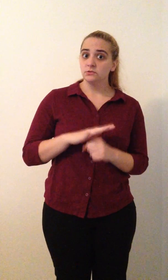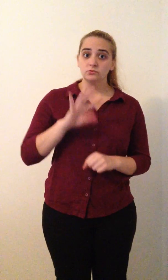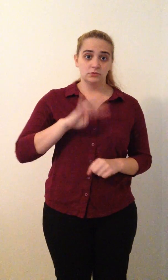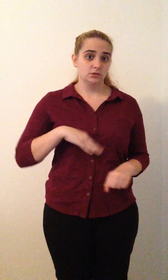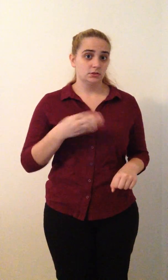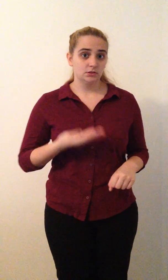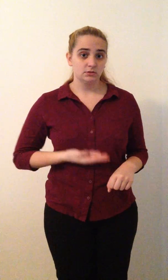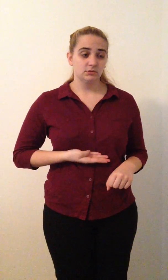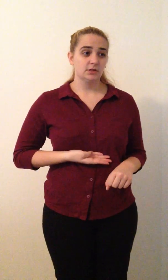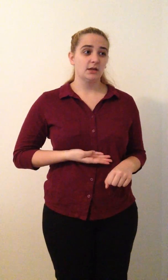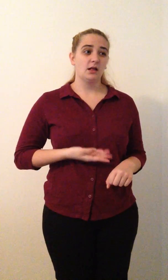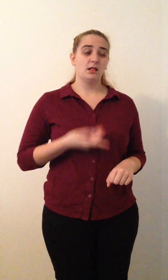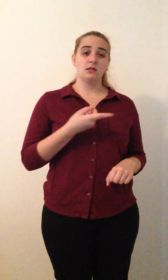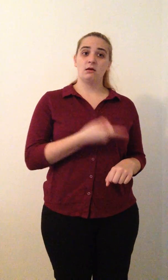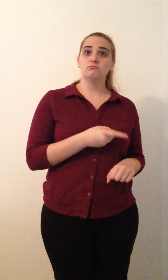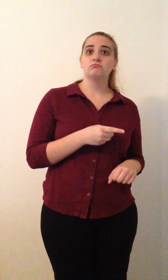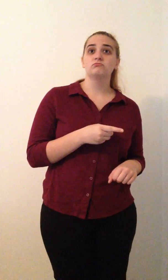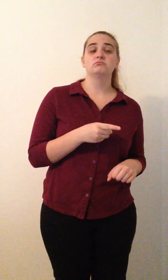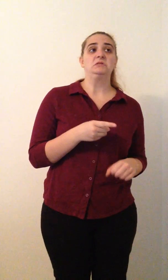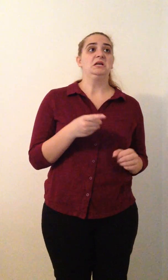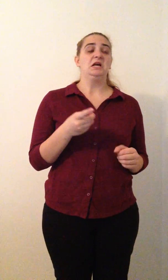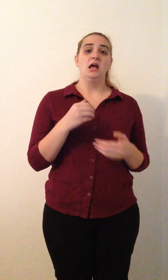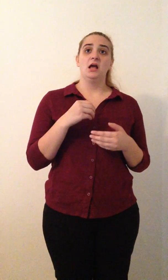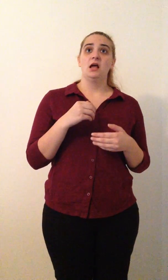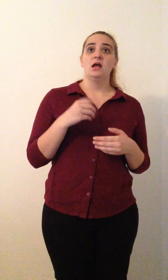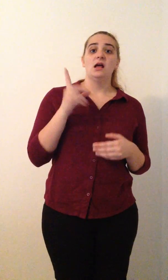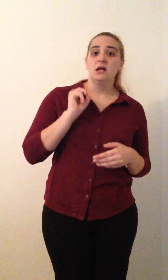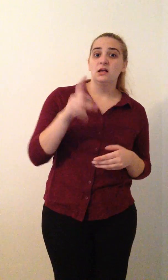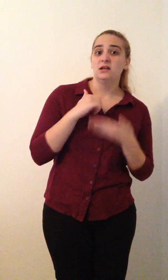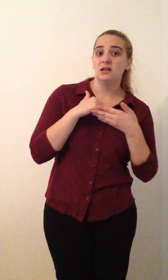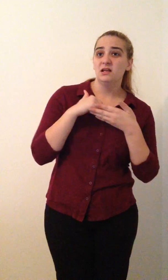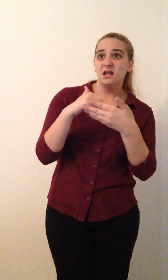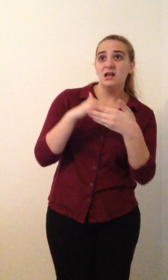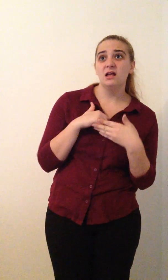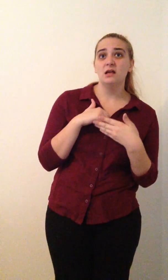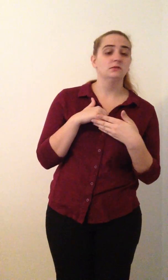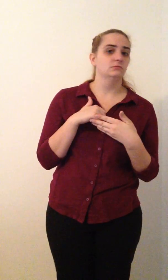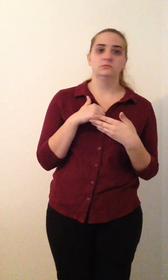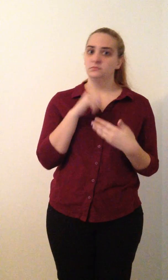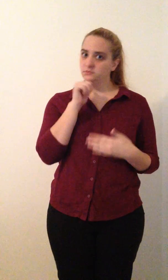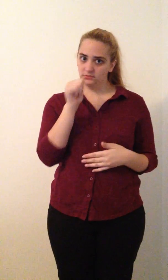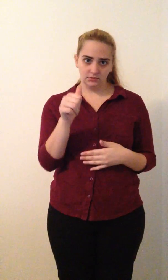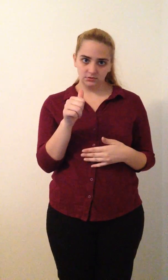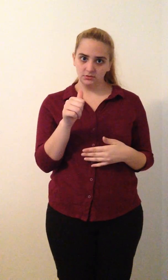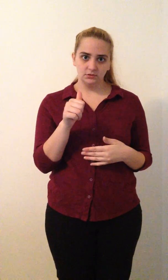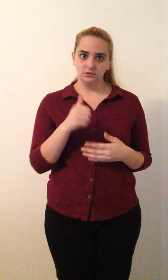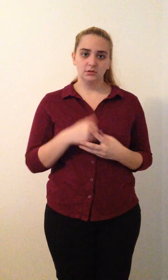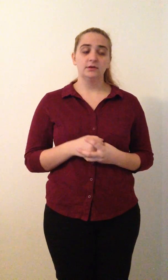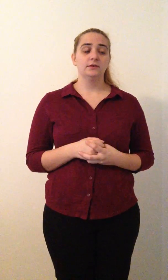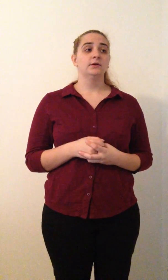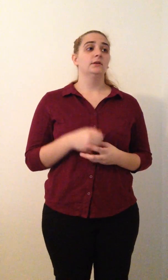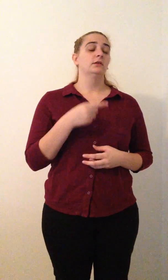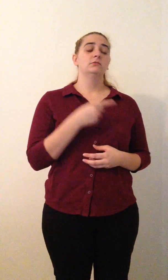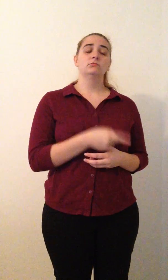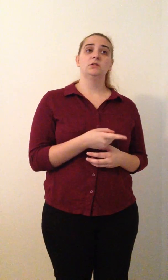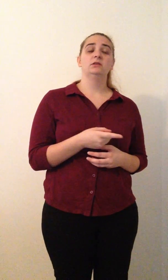to other people for help. They don't go to other people to talk about it. They don't want to reach out to others because in the